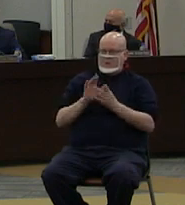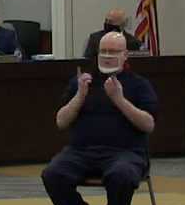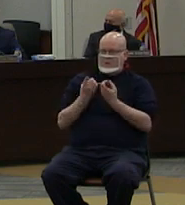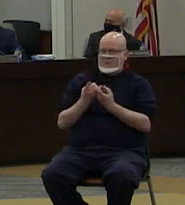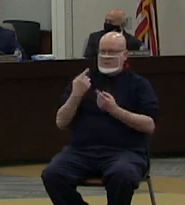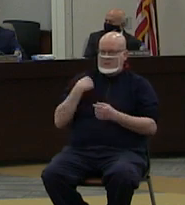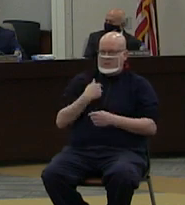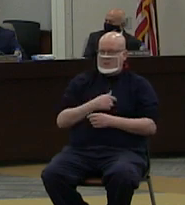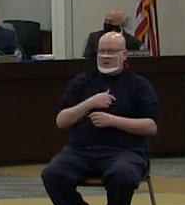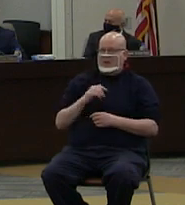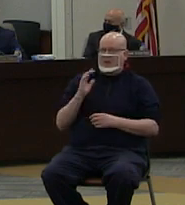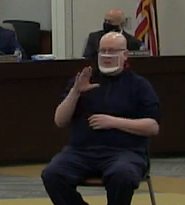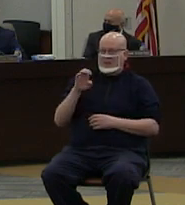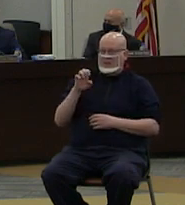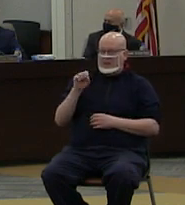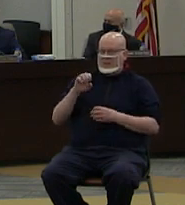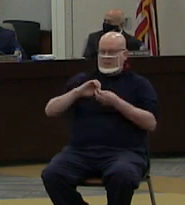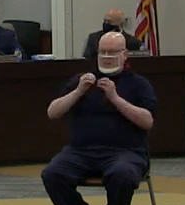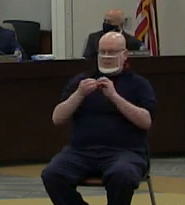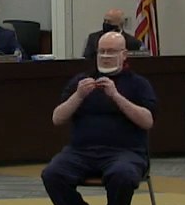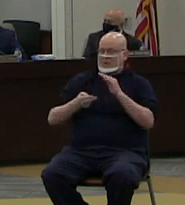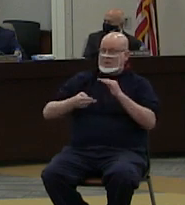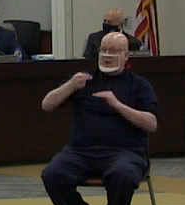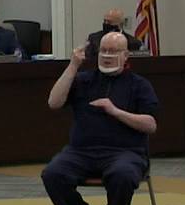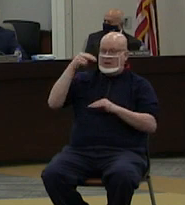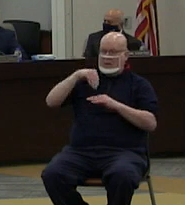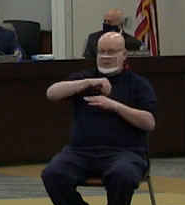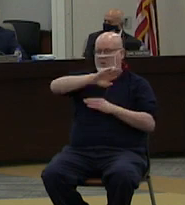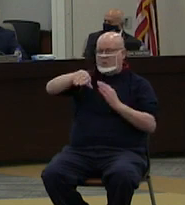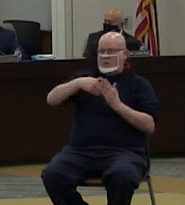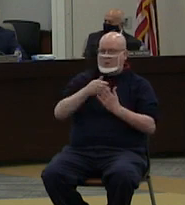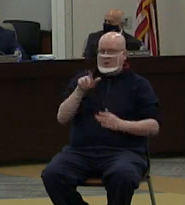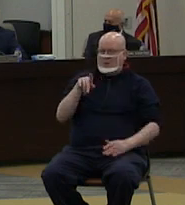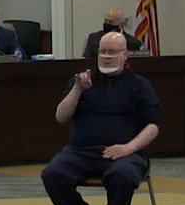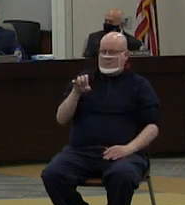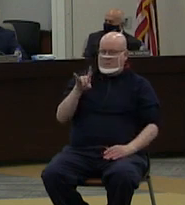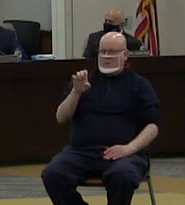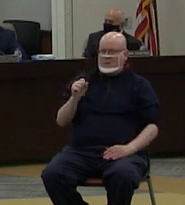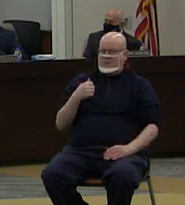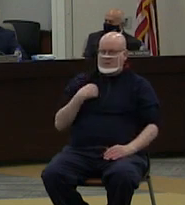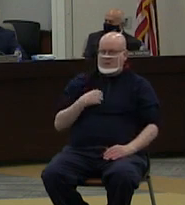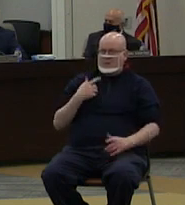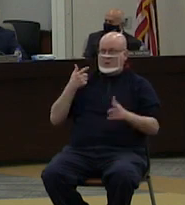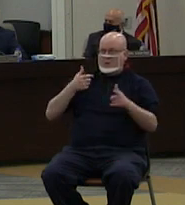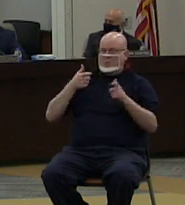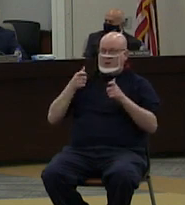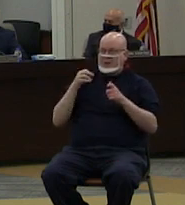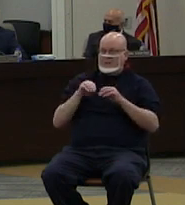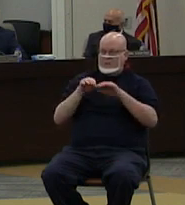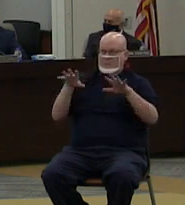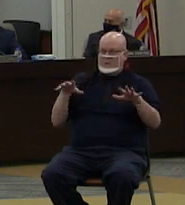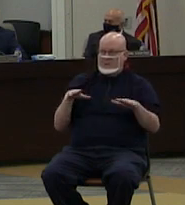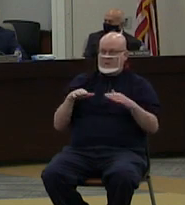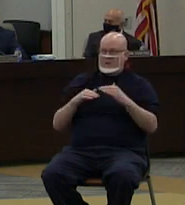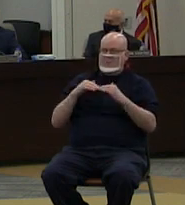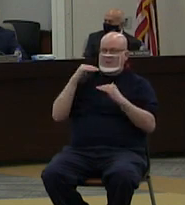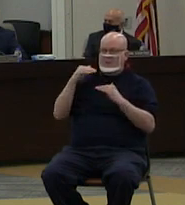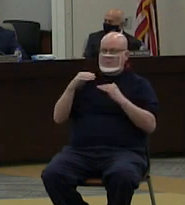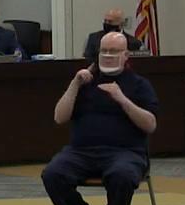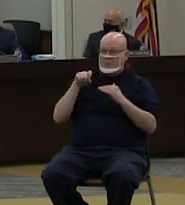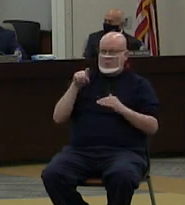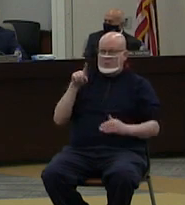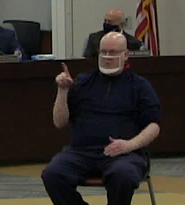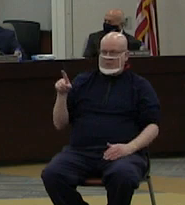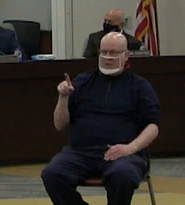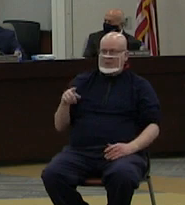100,000 are still considered high spread in all of the district zip codes. The rate of transmission continues to stand at an R-naught of 1.11, and the test